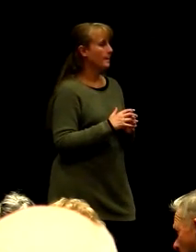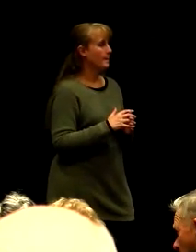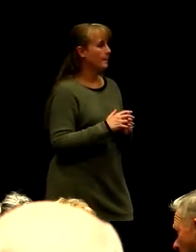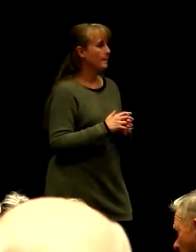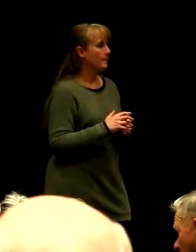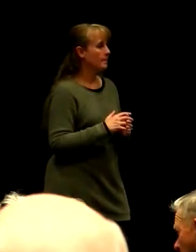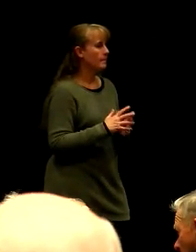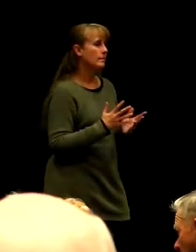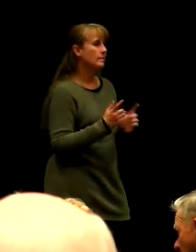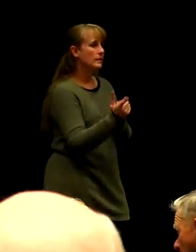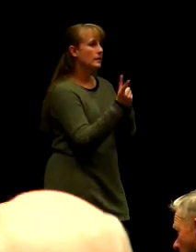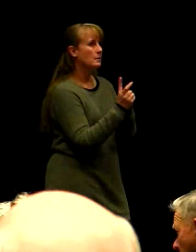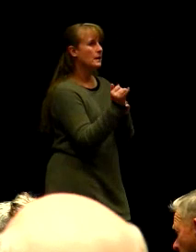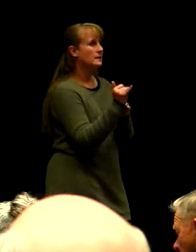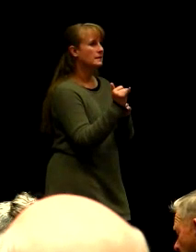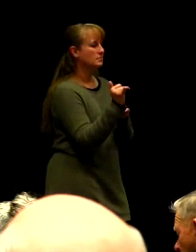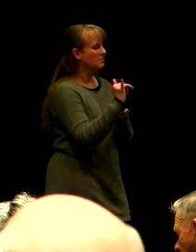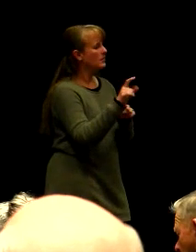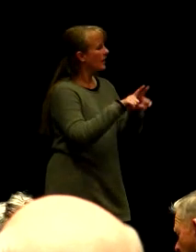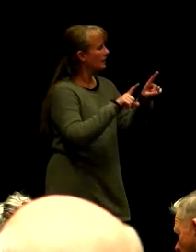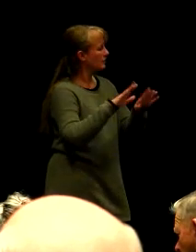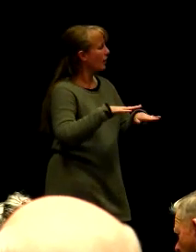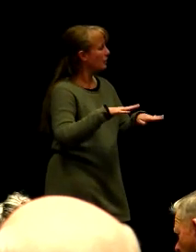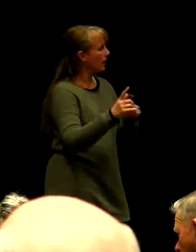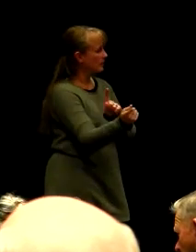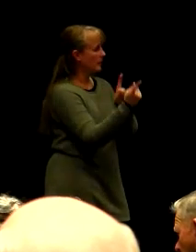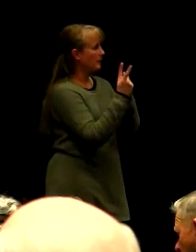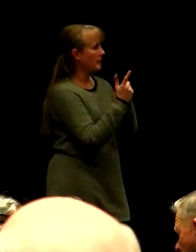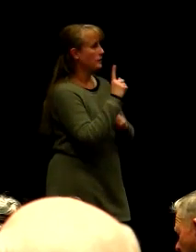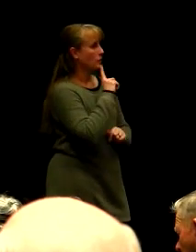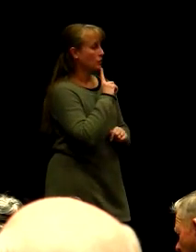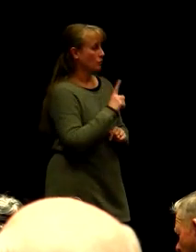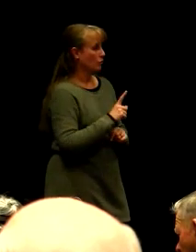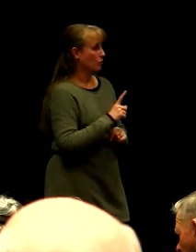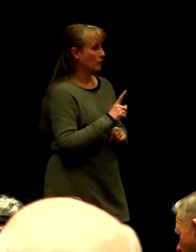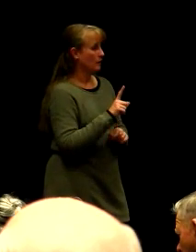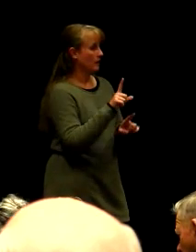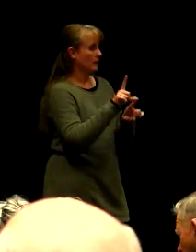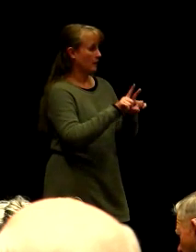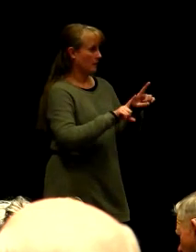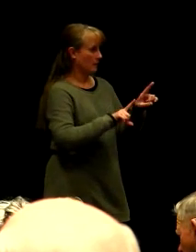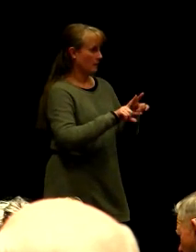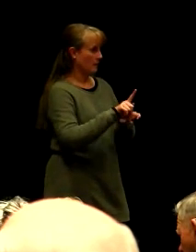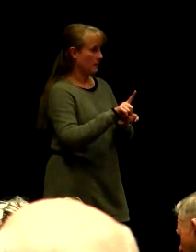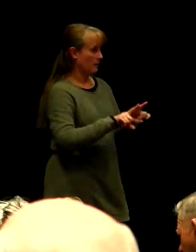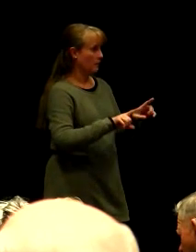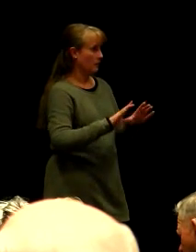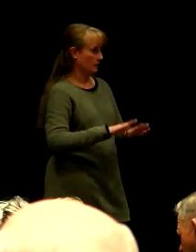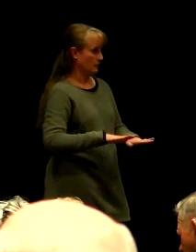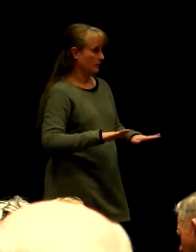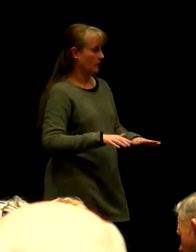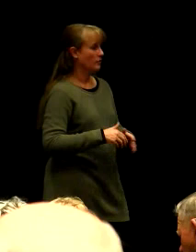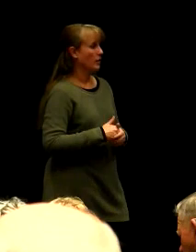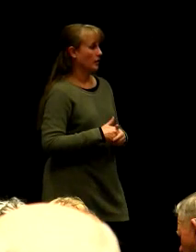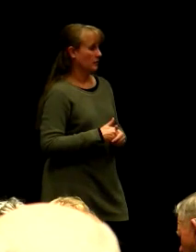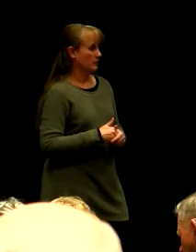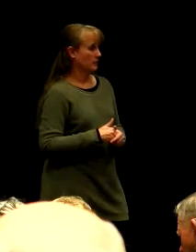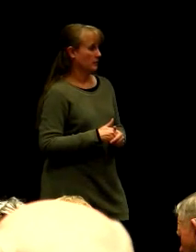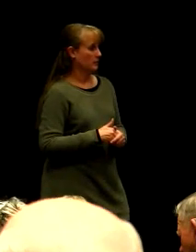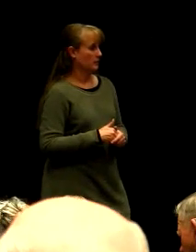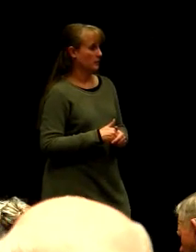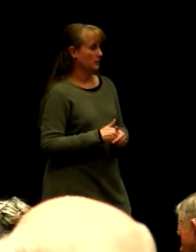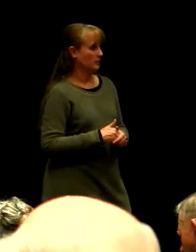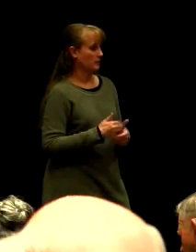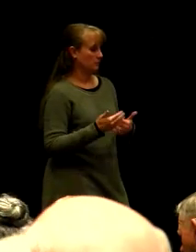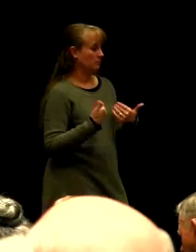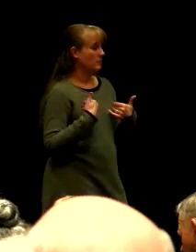a kind of star child that is really a star child, even